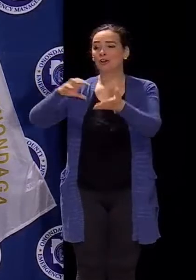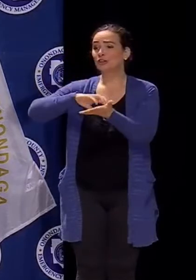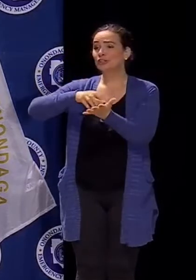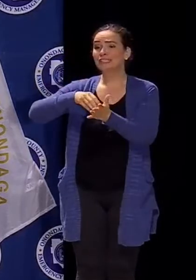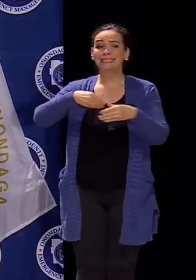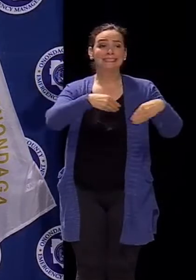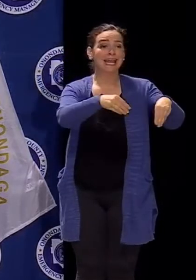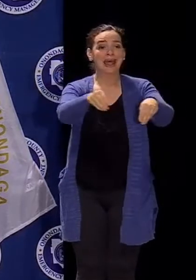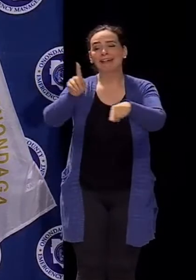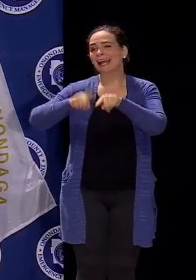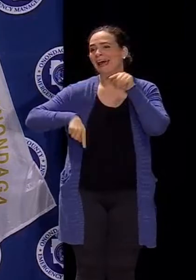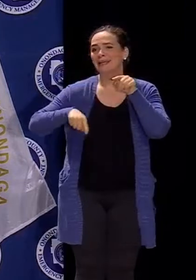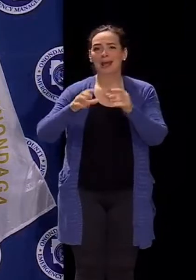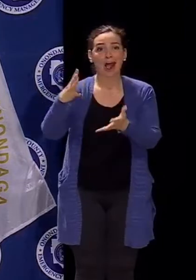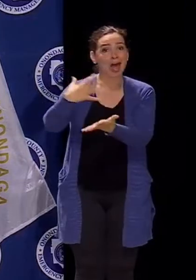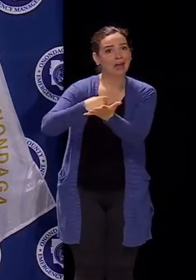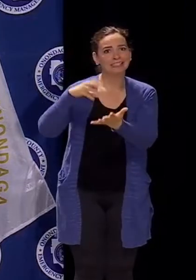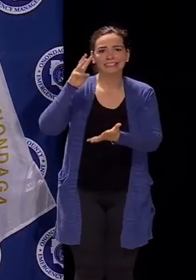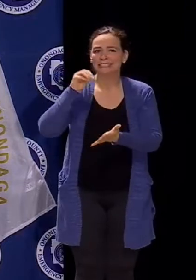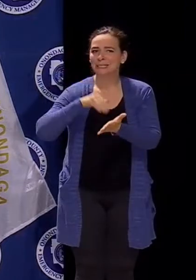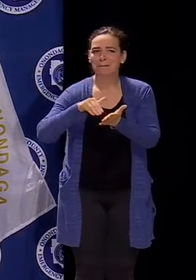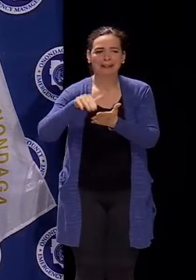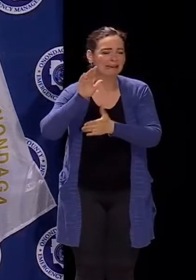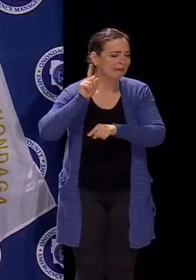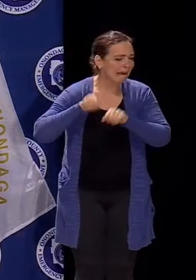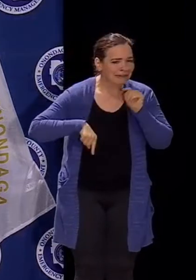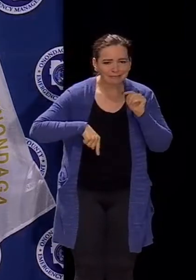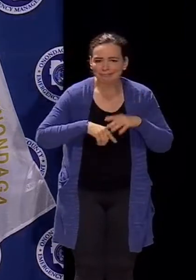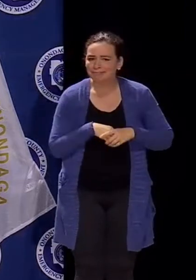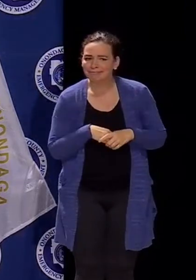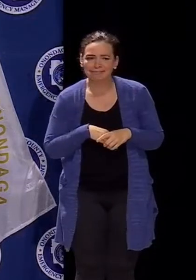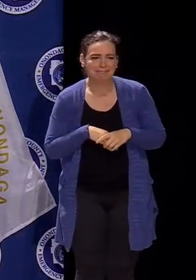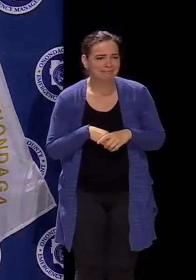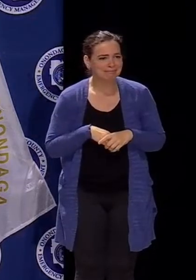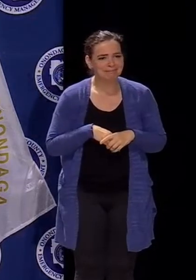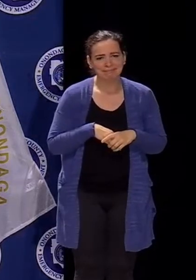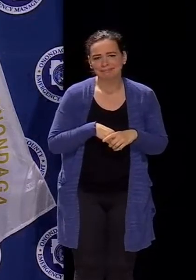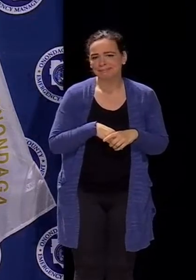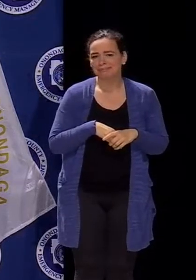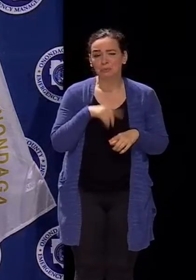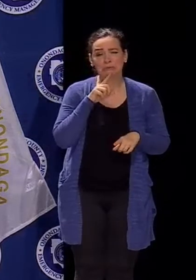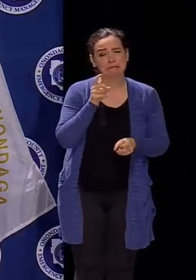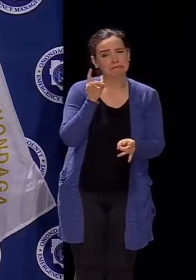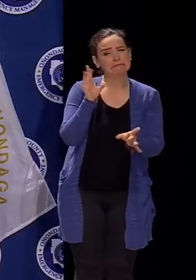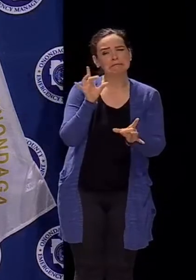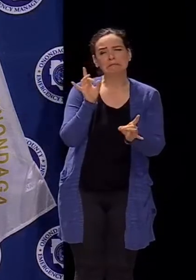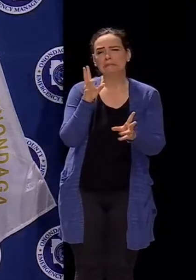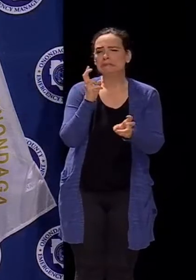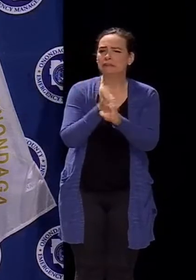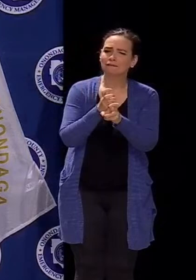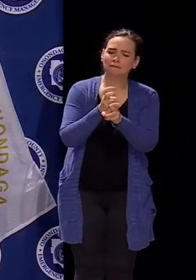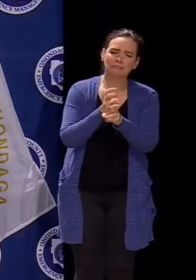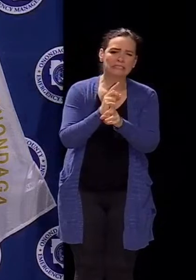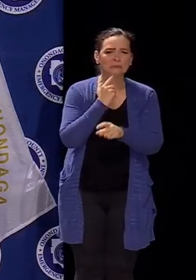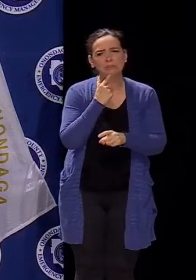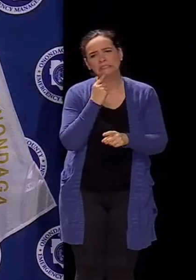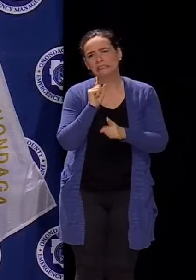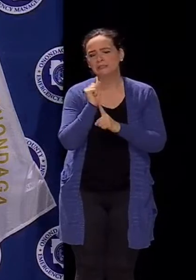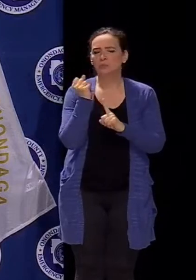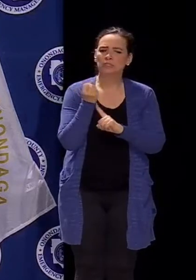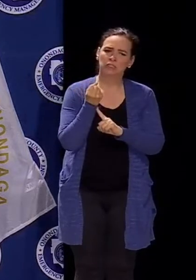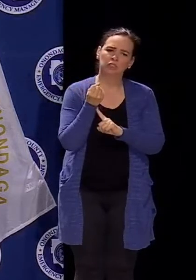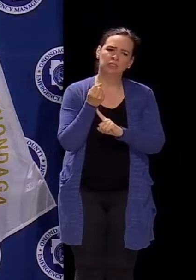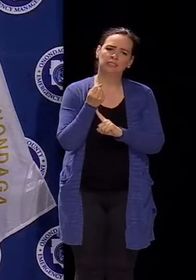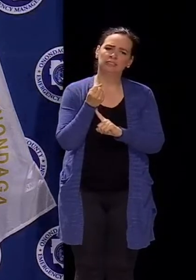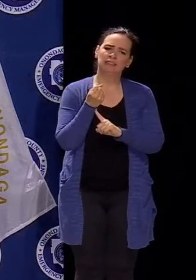have gone up because we've had to fight this virus in addition to that, and we didn't have those budgeted either. So it's a fiscal mess.